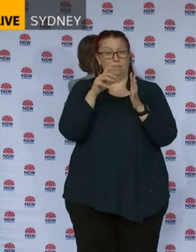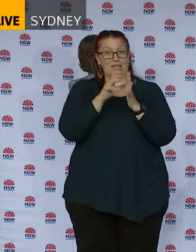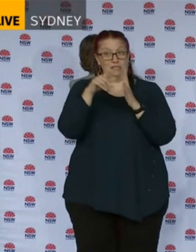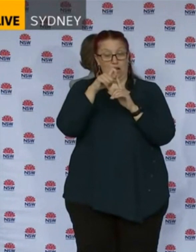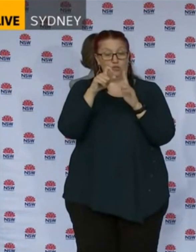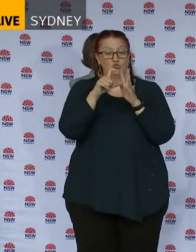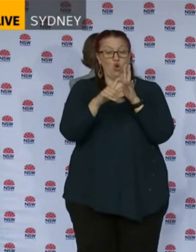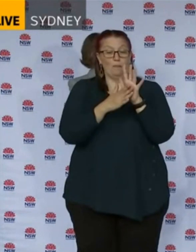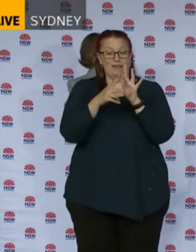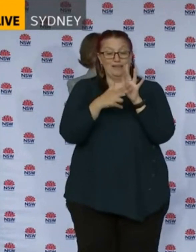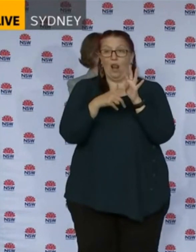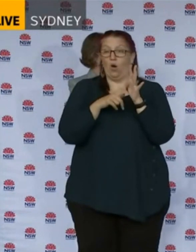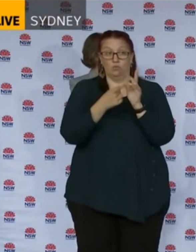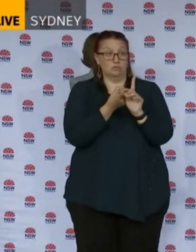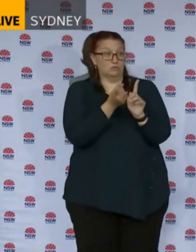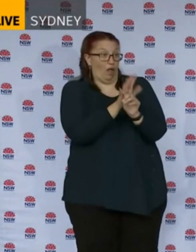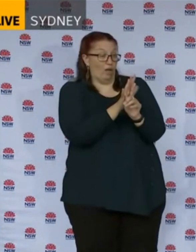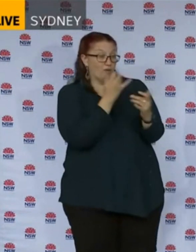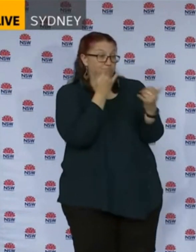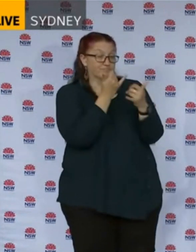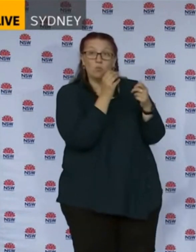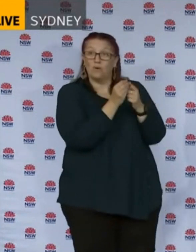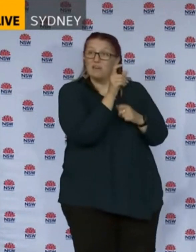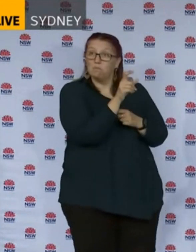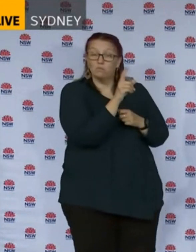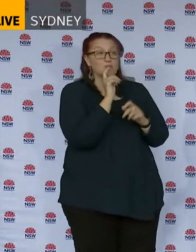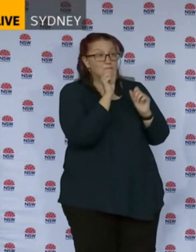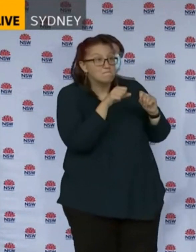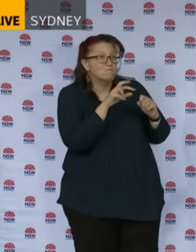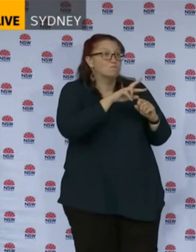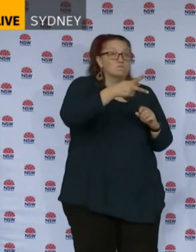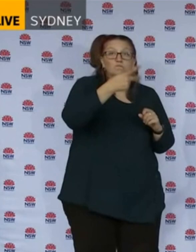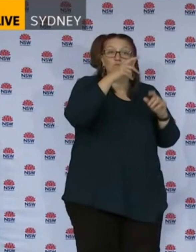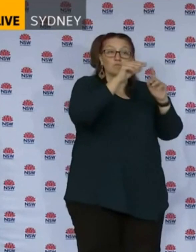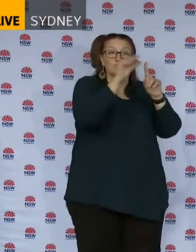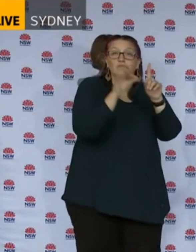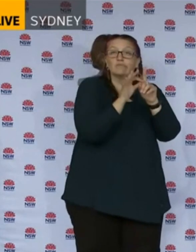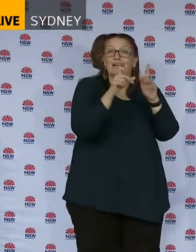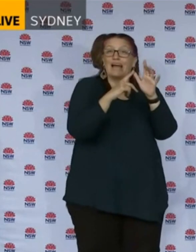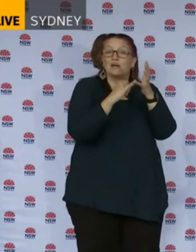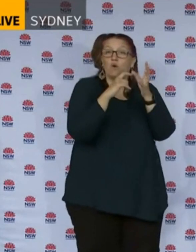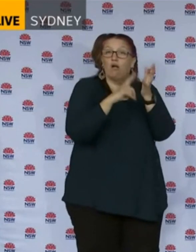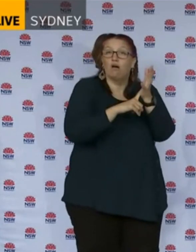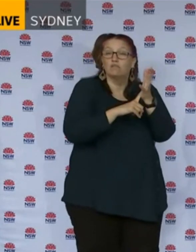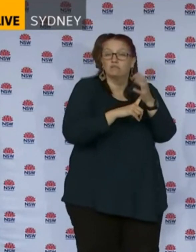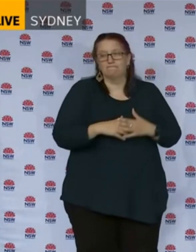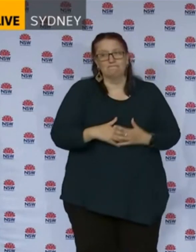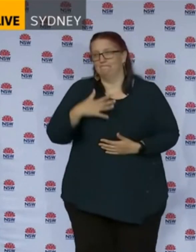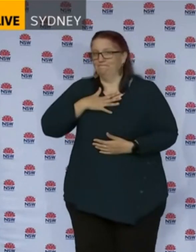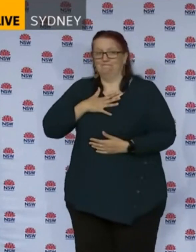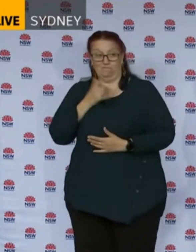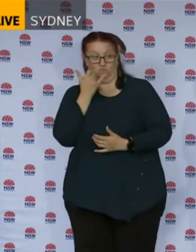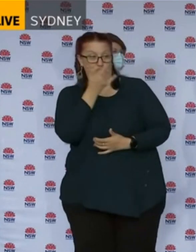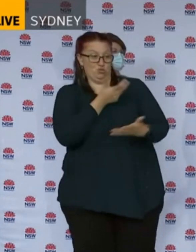had any. I can indicate that I've received texts from a number of people, and in all of those cases, I referred them to the public